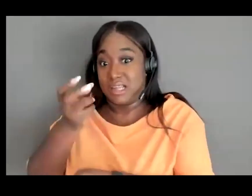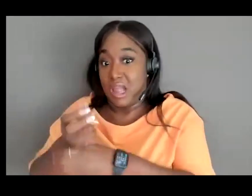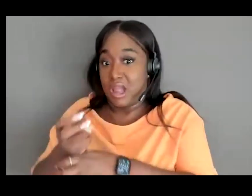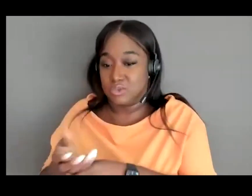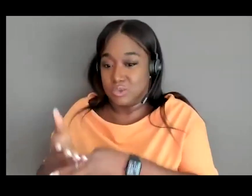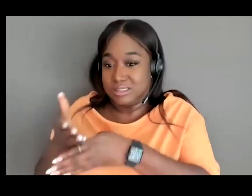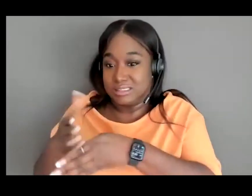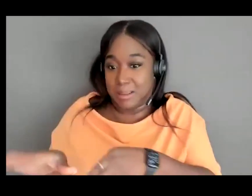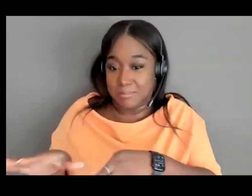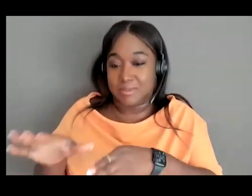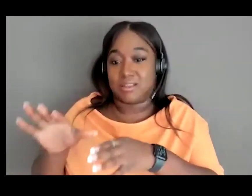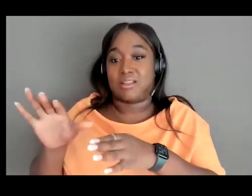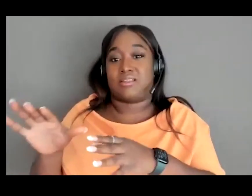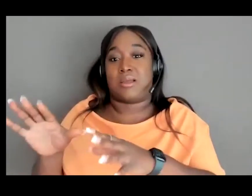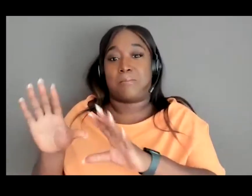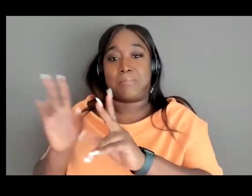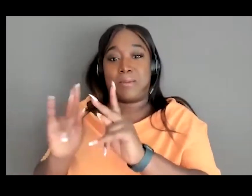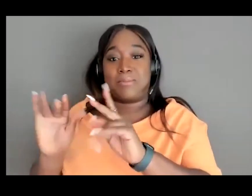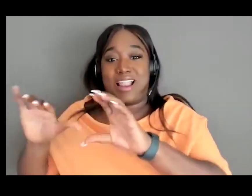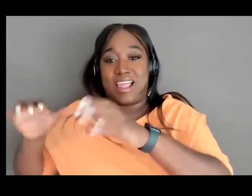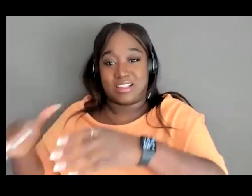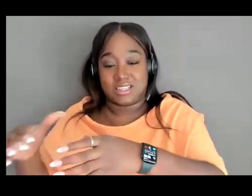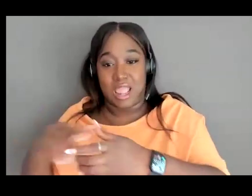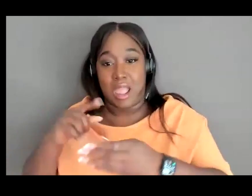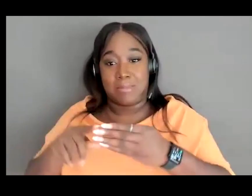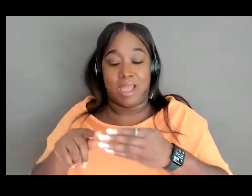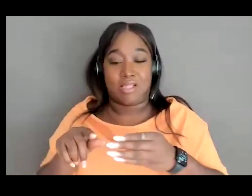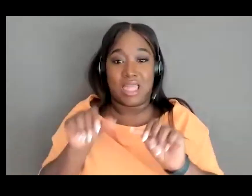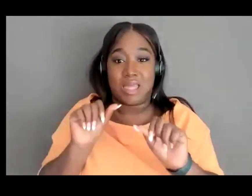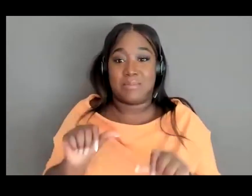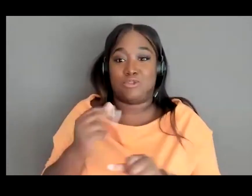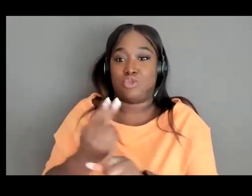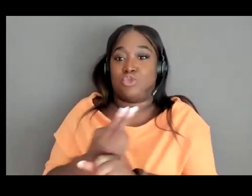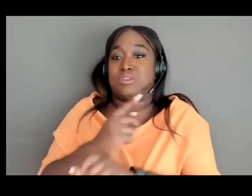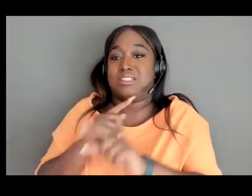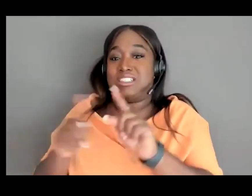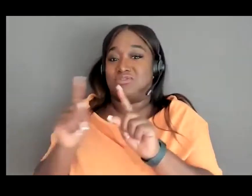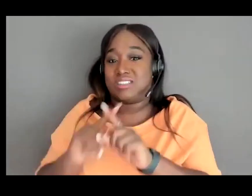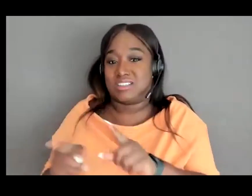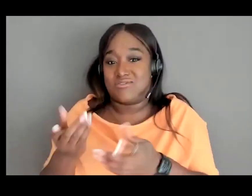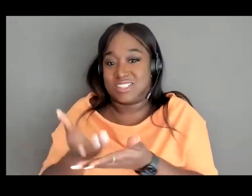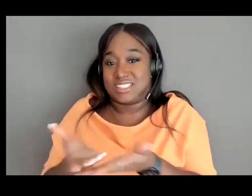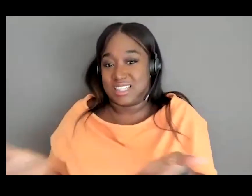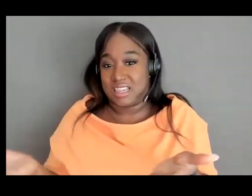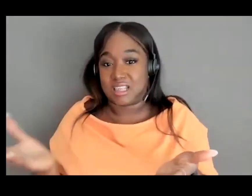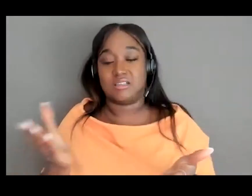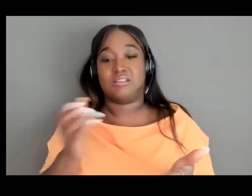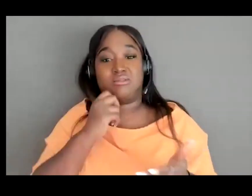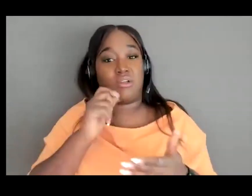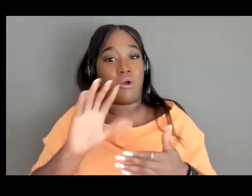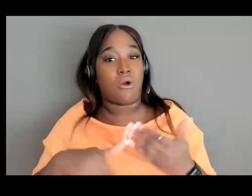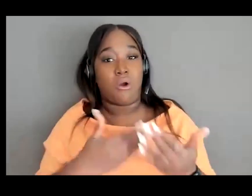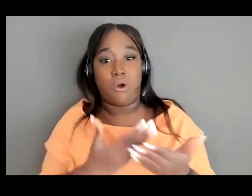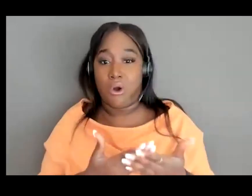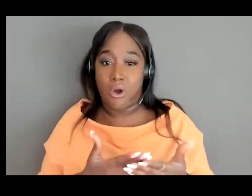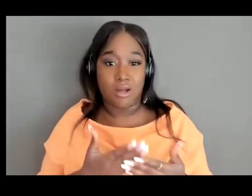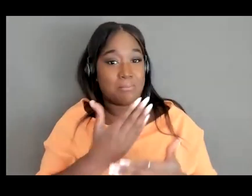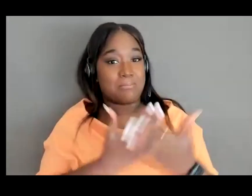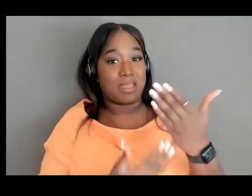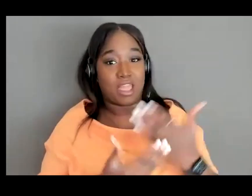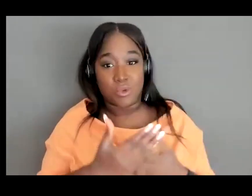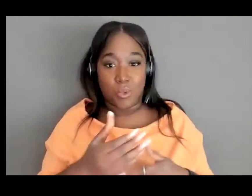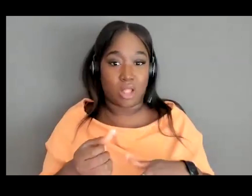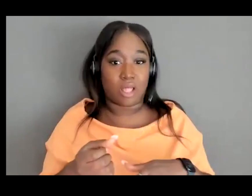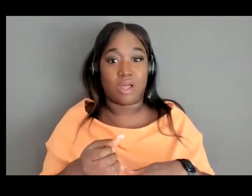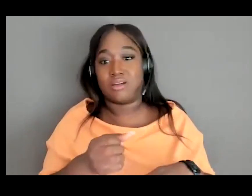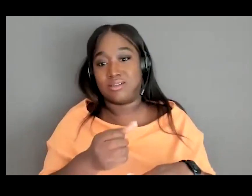by, ability to use different facilities. Not all manual wheelchair users are the same. Not all